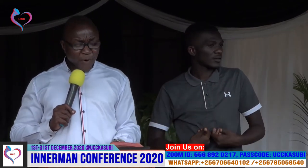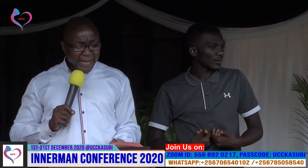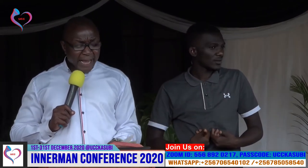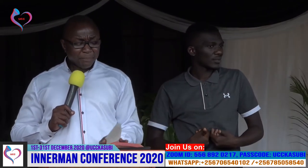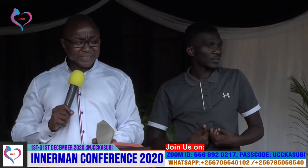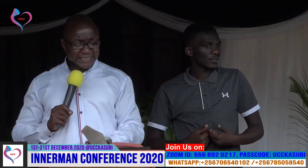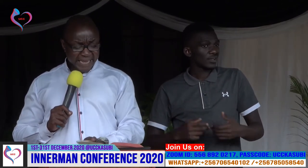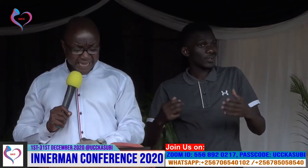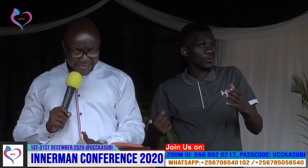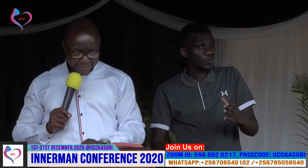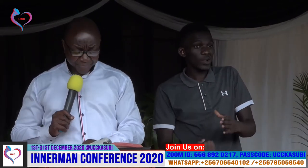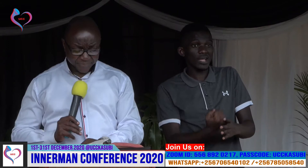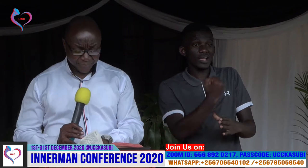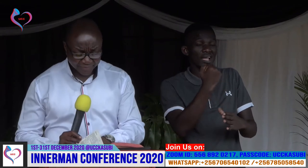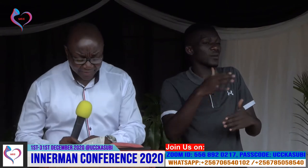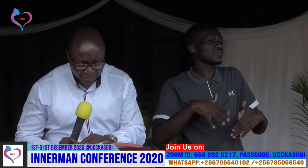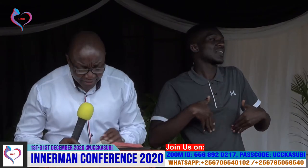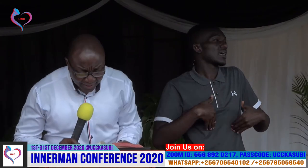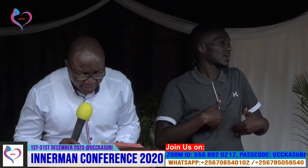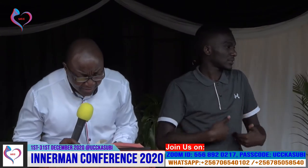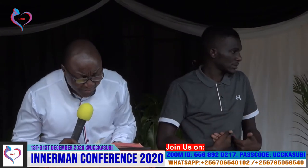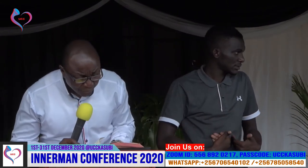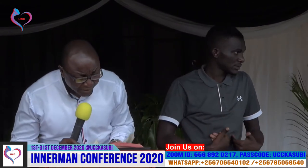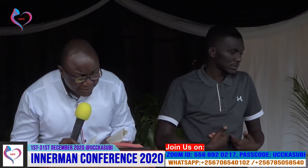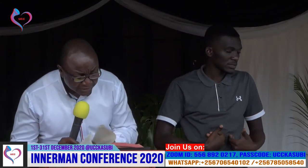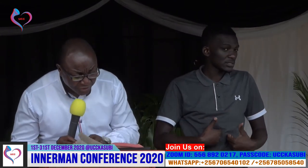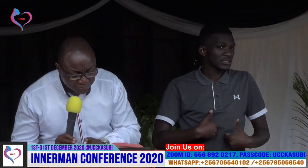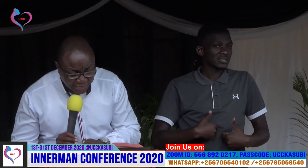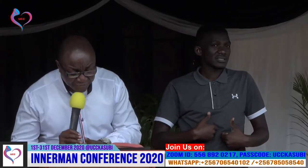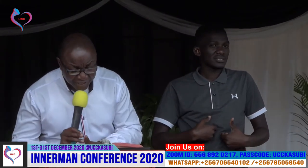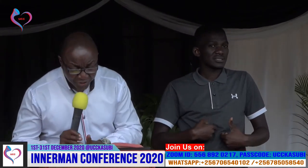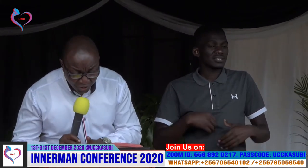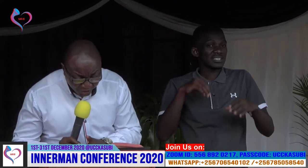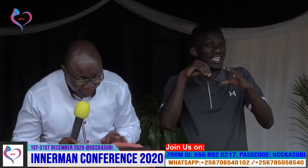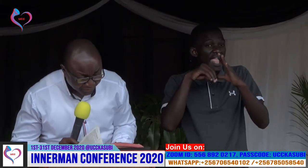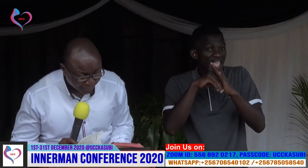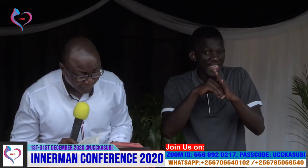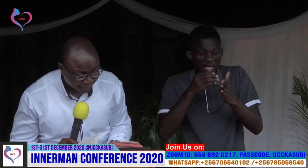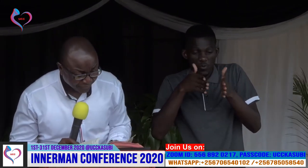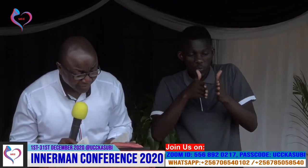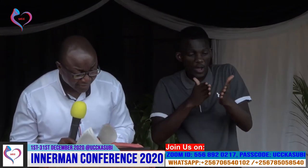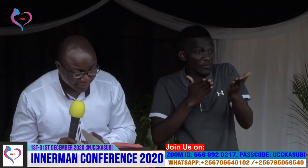They wake up tired in the pretext of serving God.